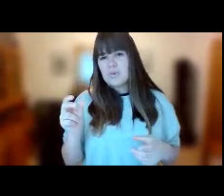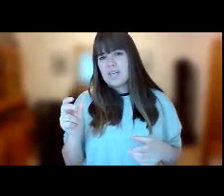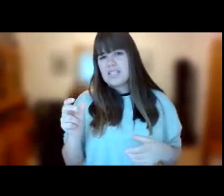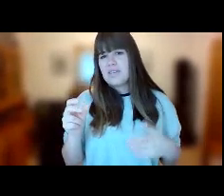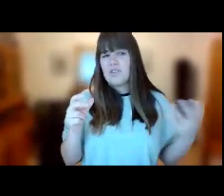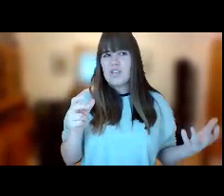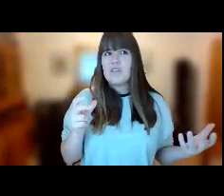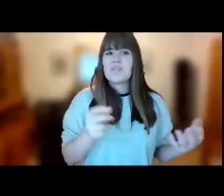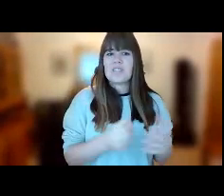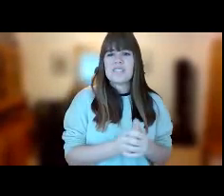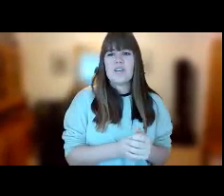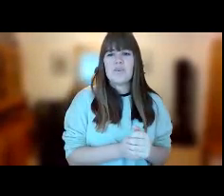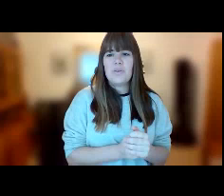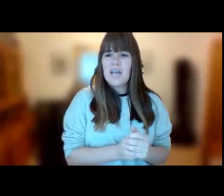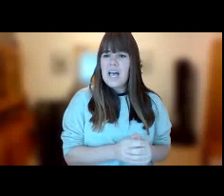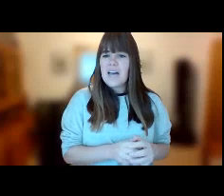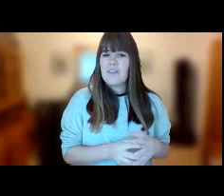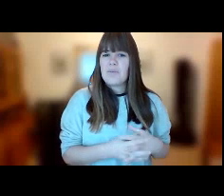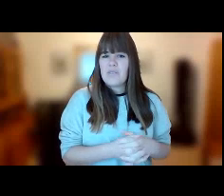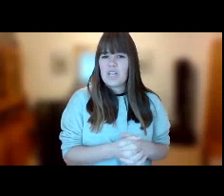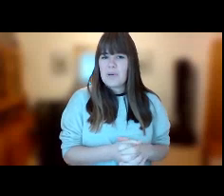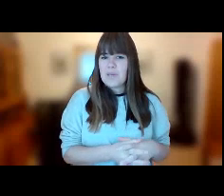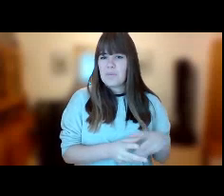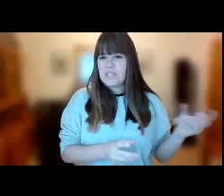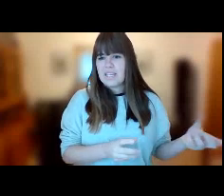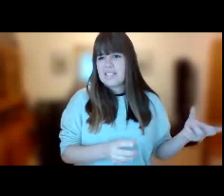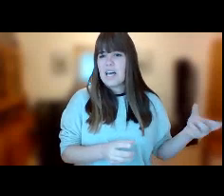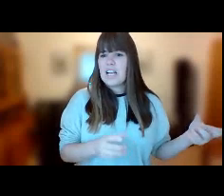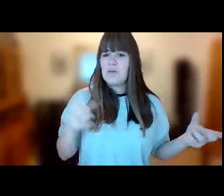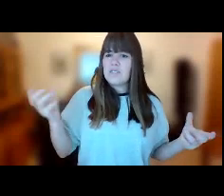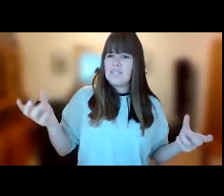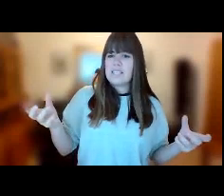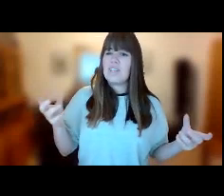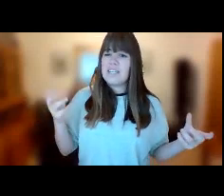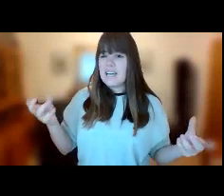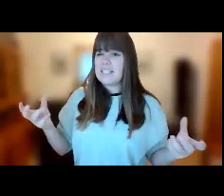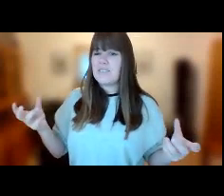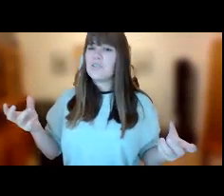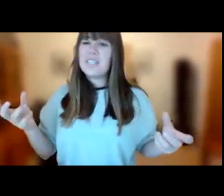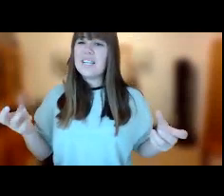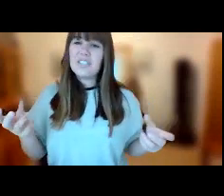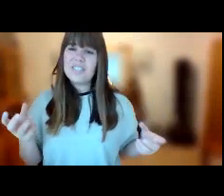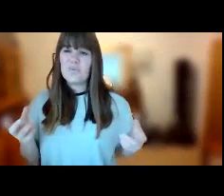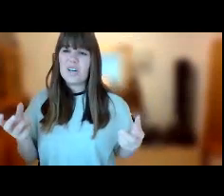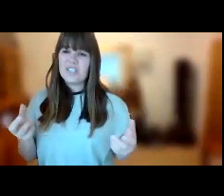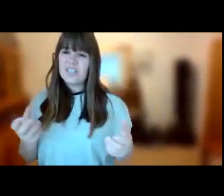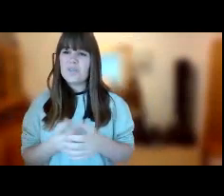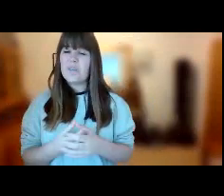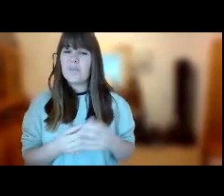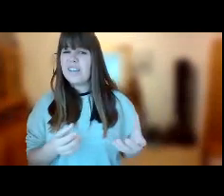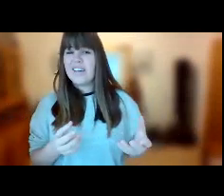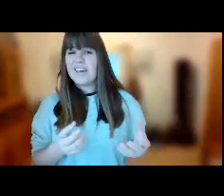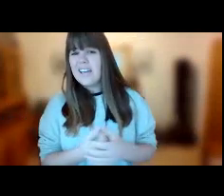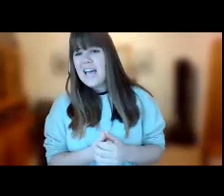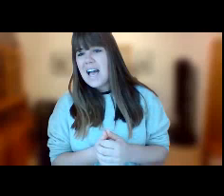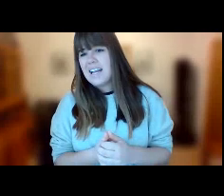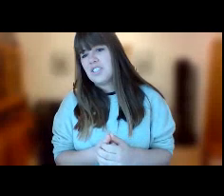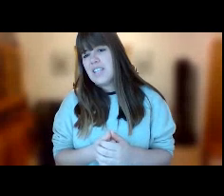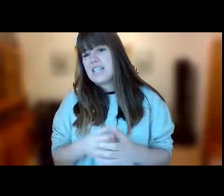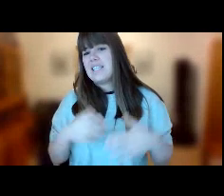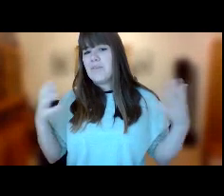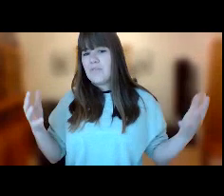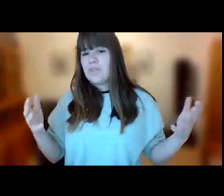of those words, even on news, for example. I think when we think about people seeking asylum, often there's some really negative connotations and words used by the media.